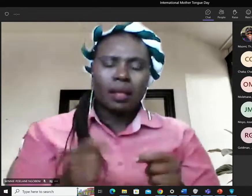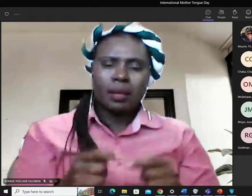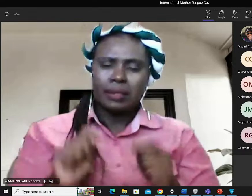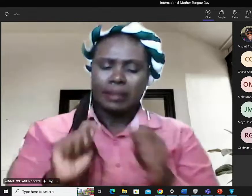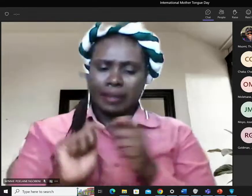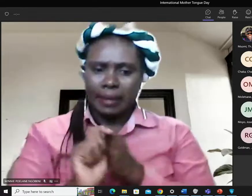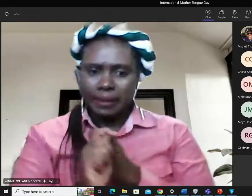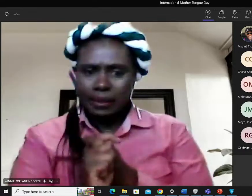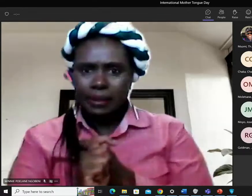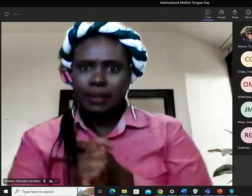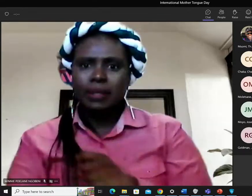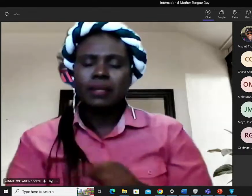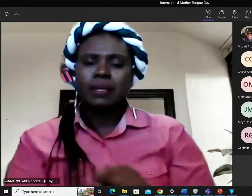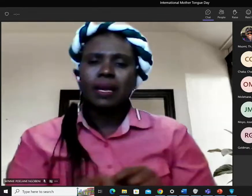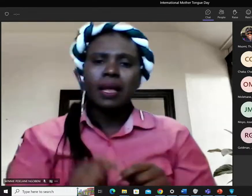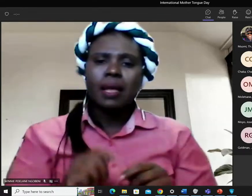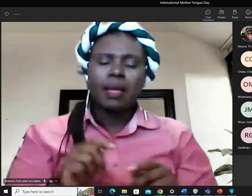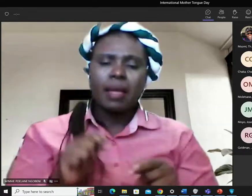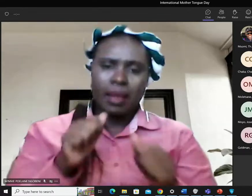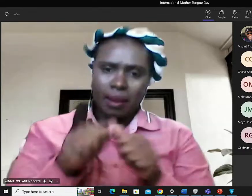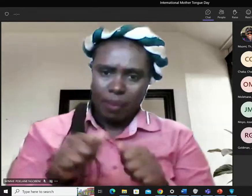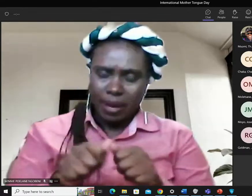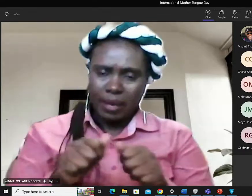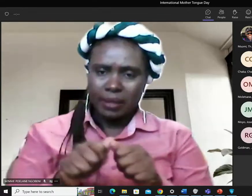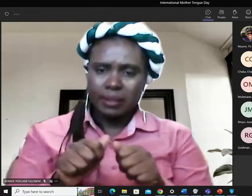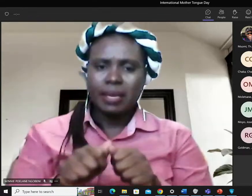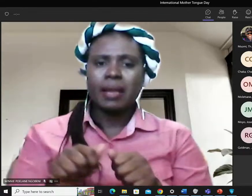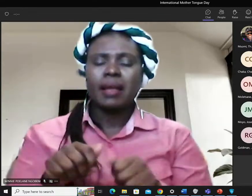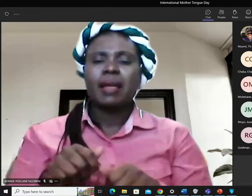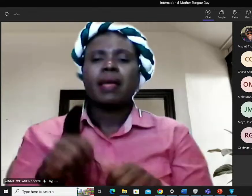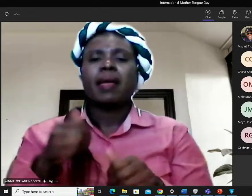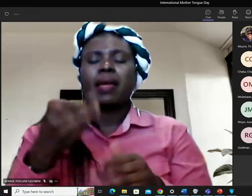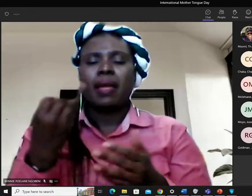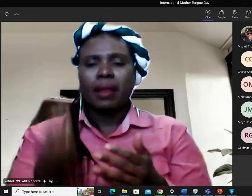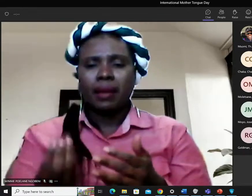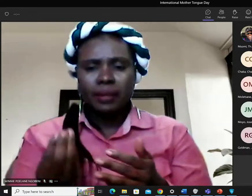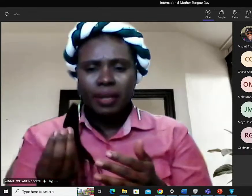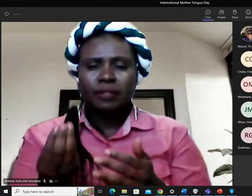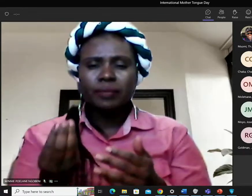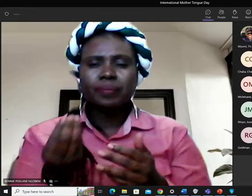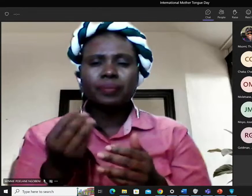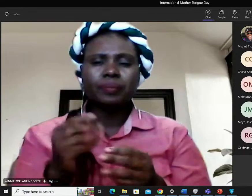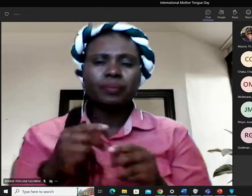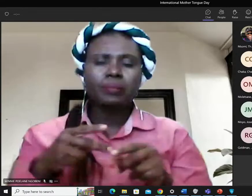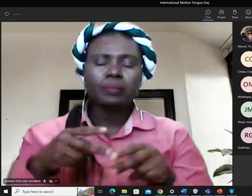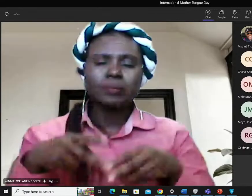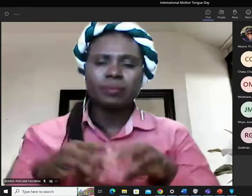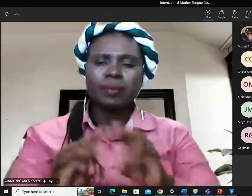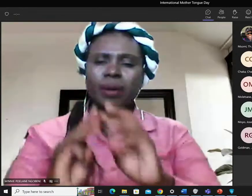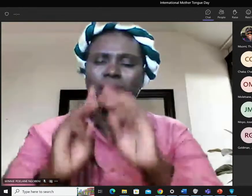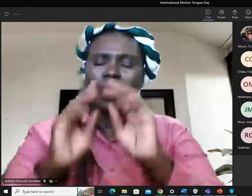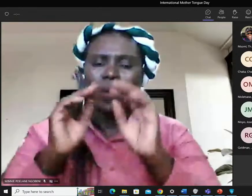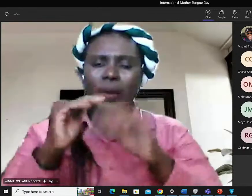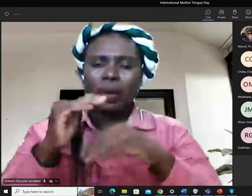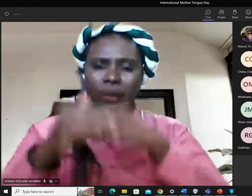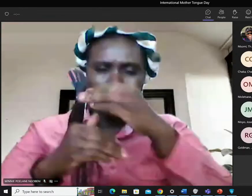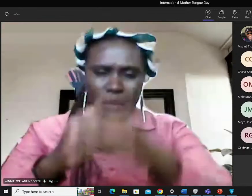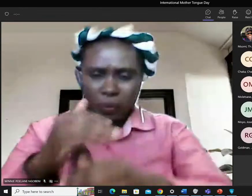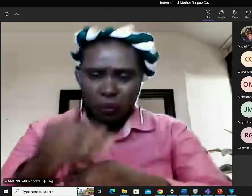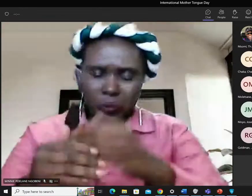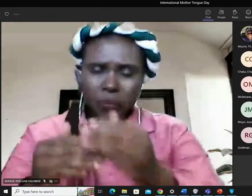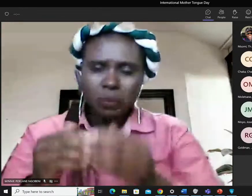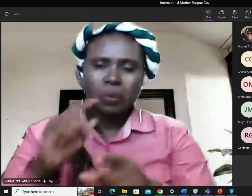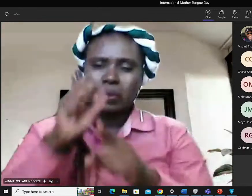and put in a better example the next time. And as you go along, you can actually do that to ensure that the students that